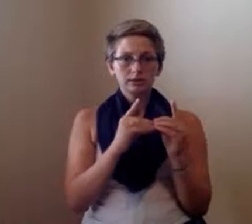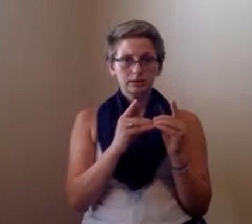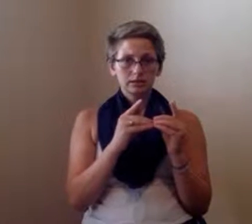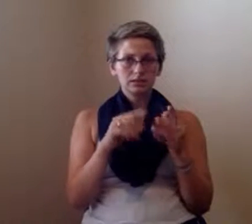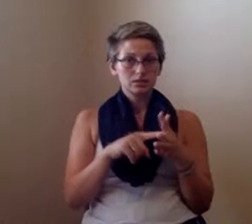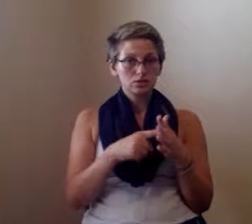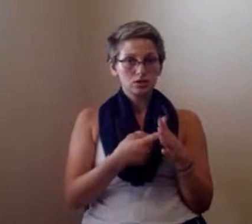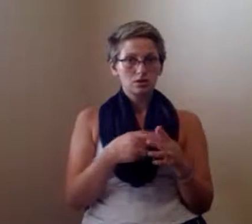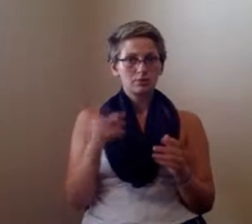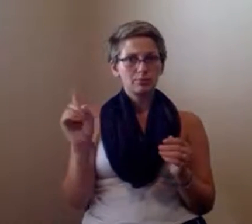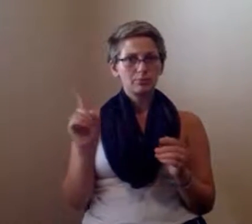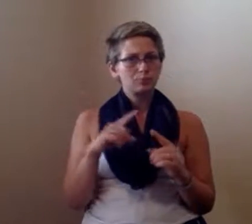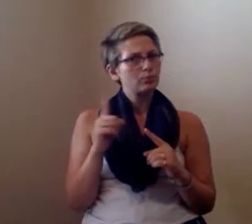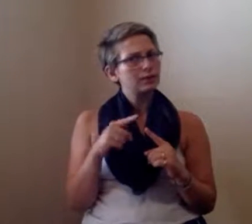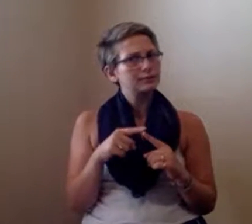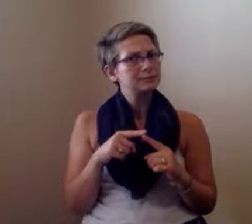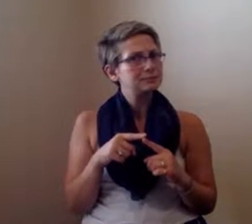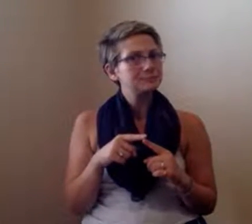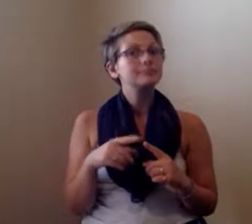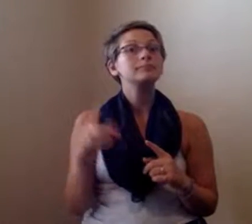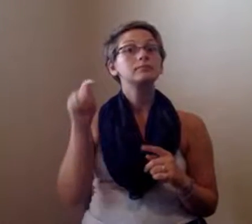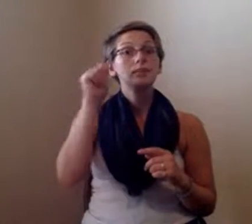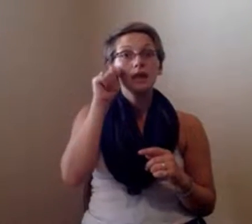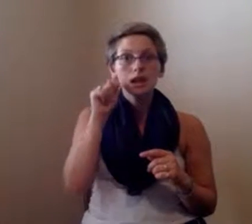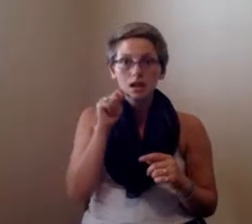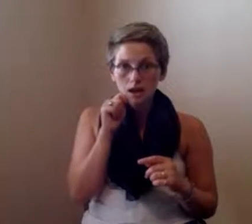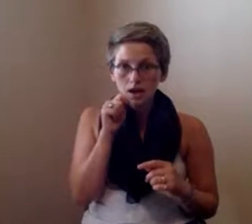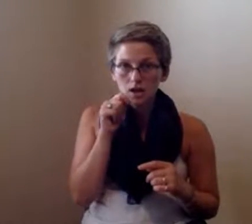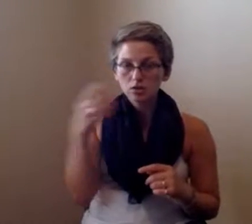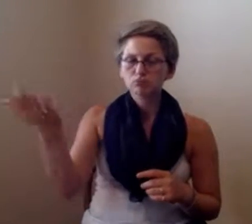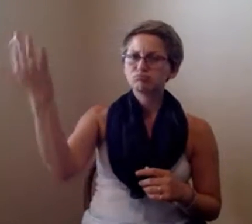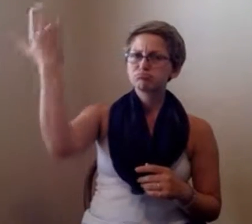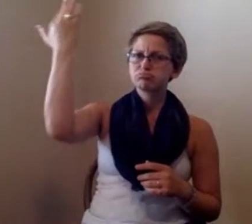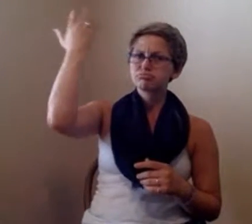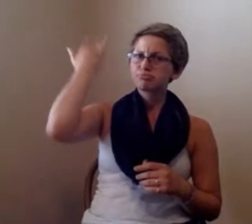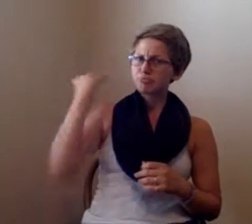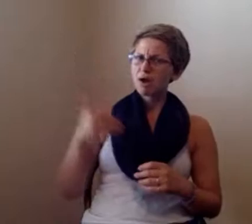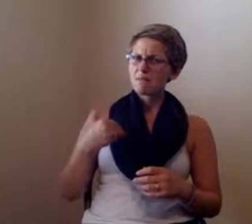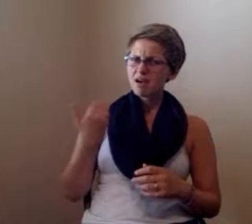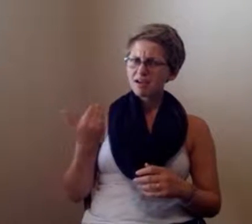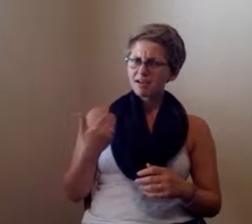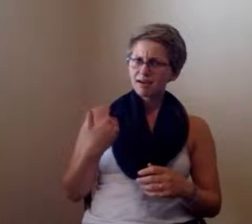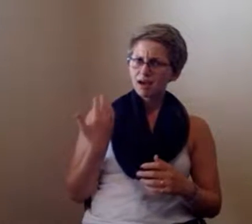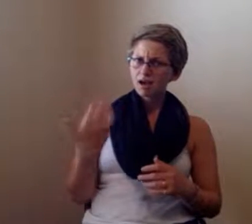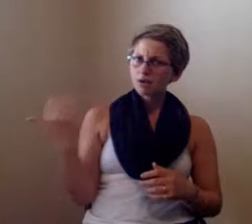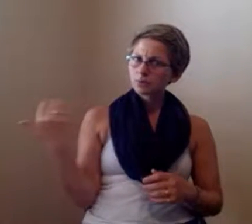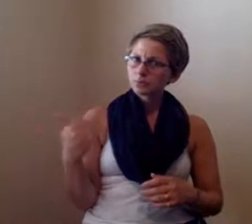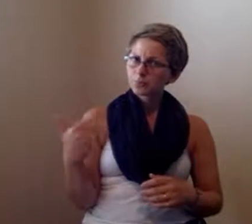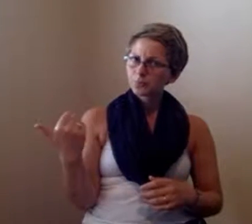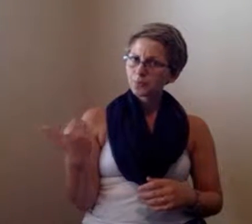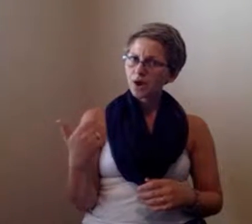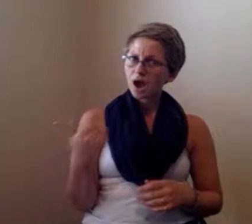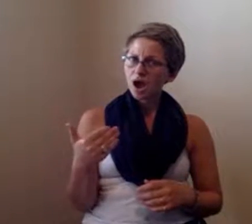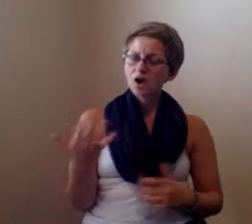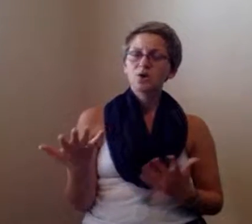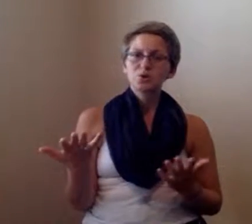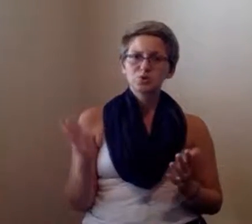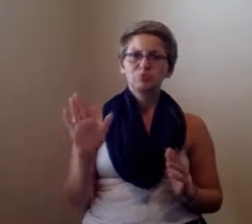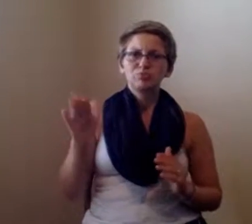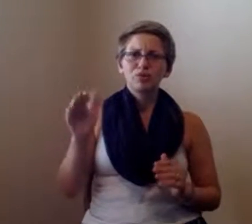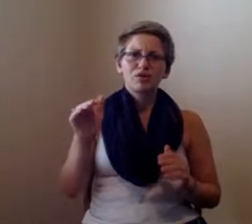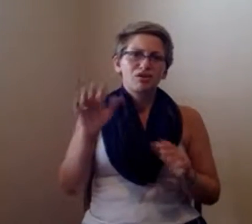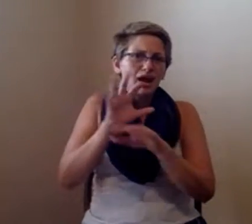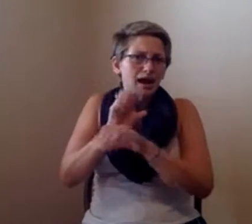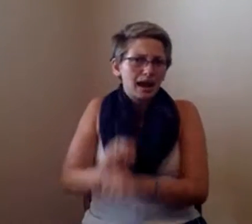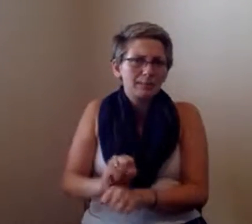teenager. So it does matter what you do when you're younger. And, everything you do does count, but there's so much